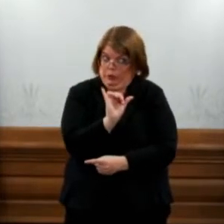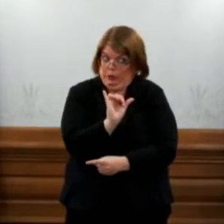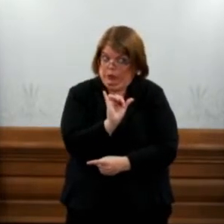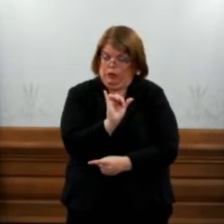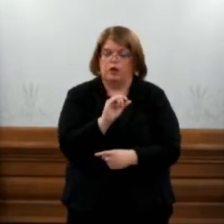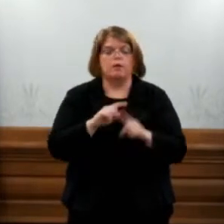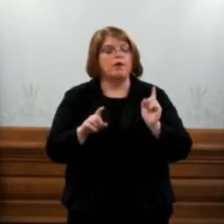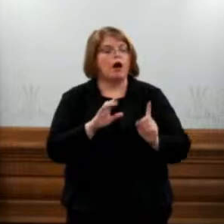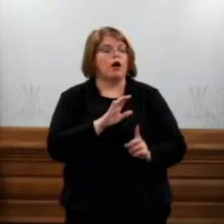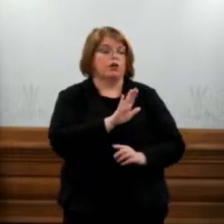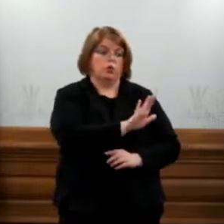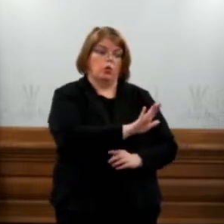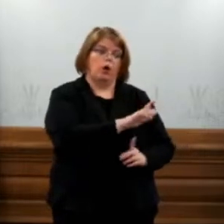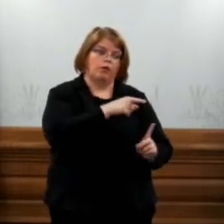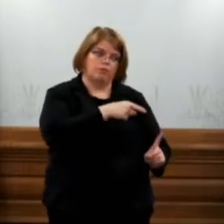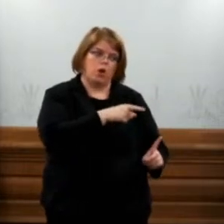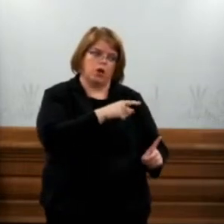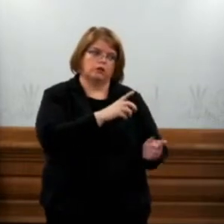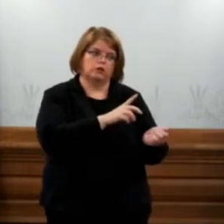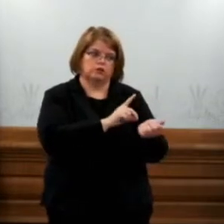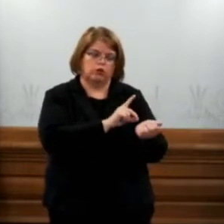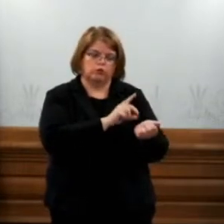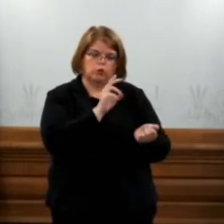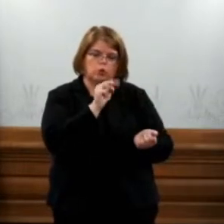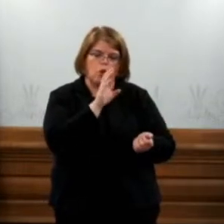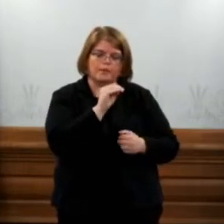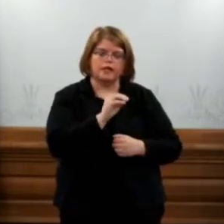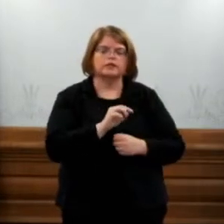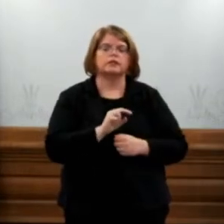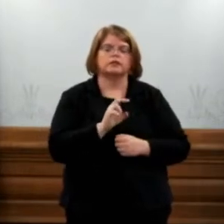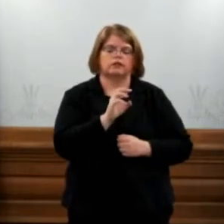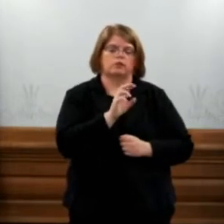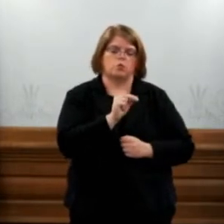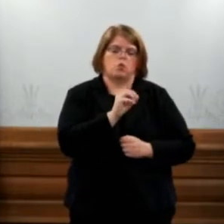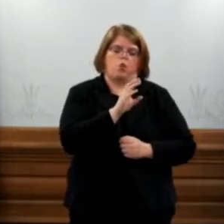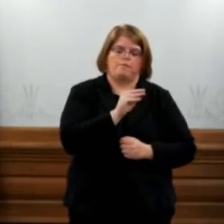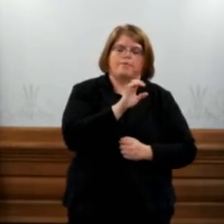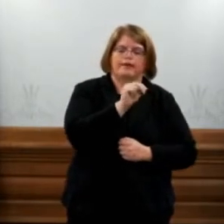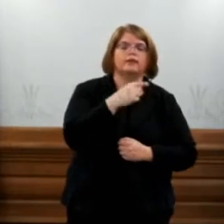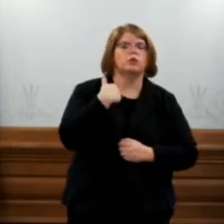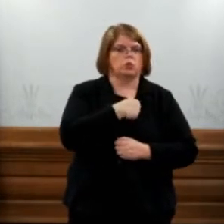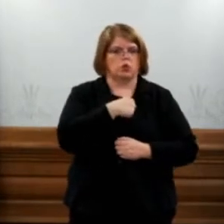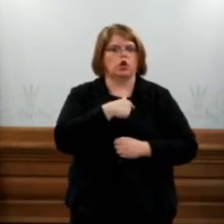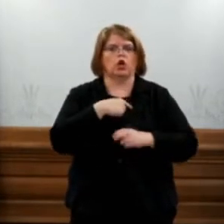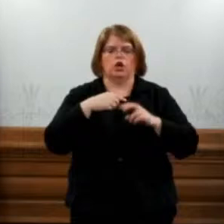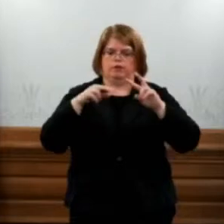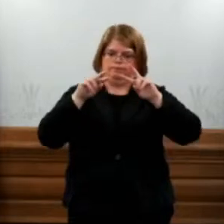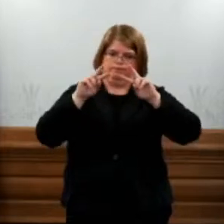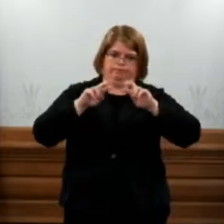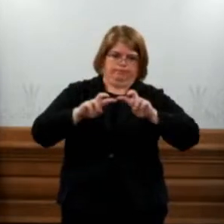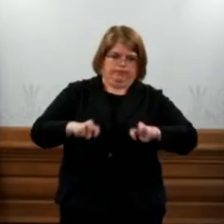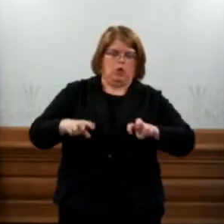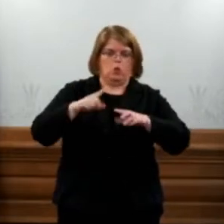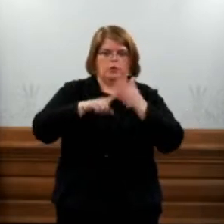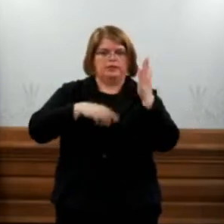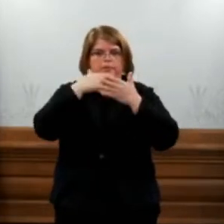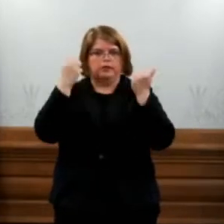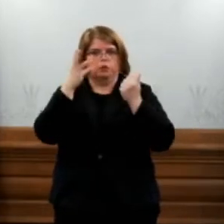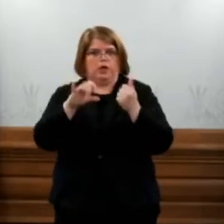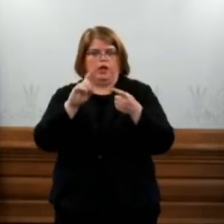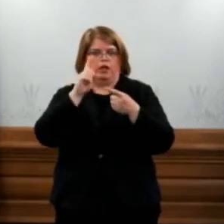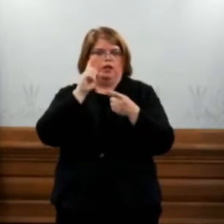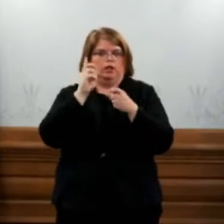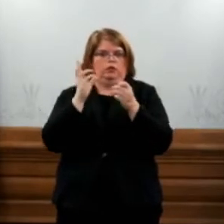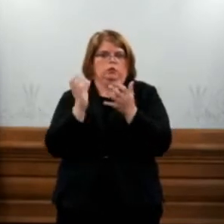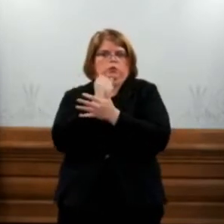Dr. Norman, we are at the health system looking at the best way and the best algorithm to use for testing, because certainly a